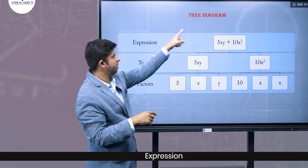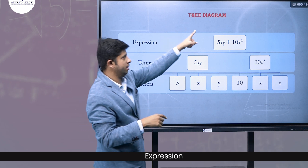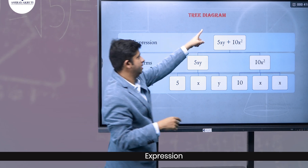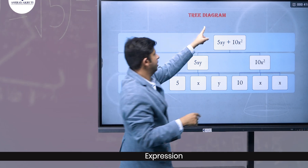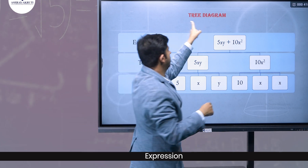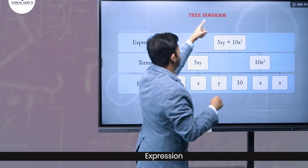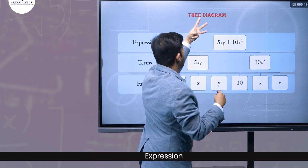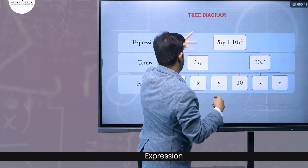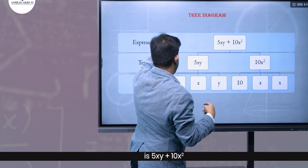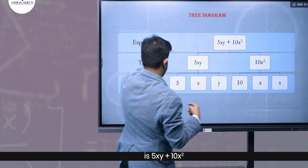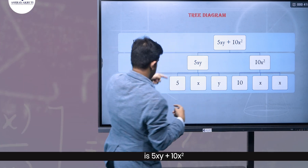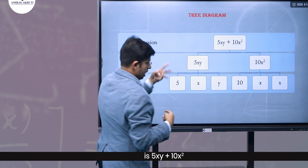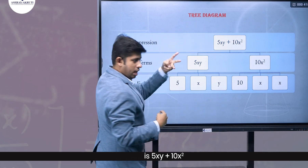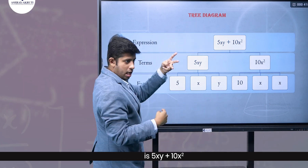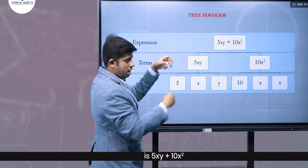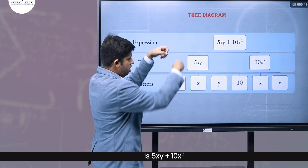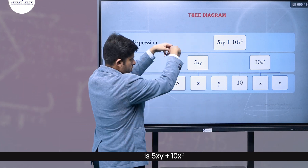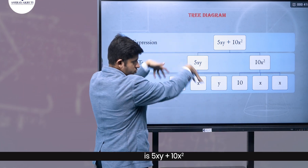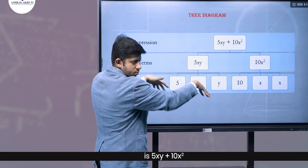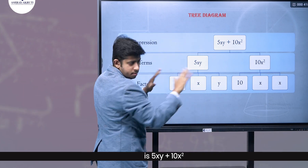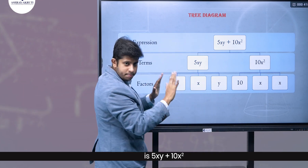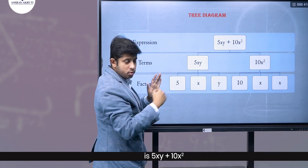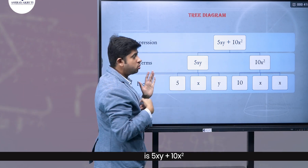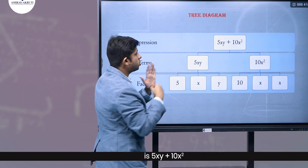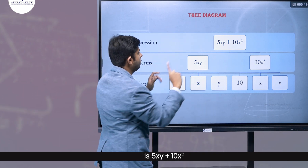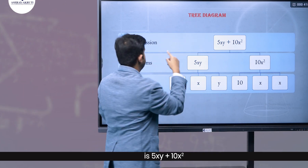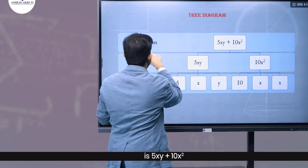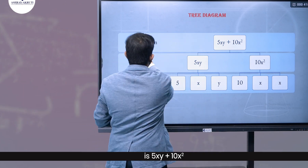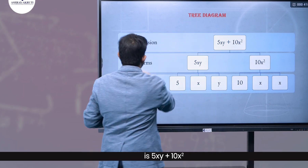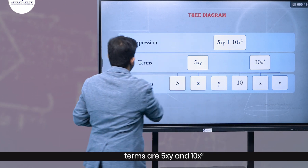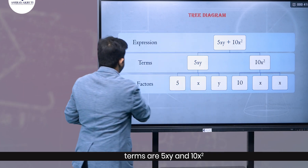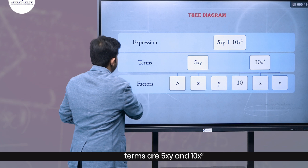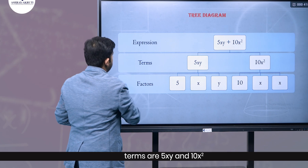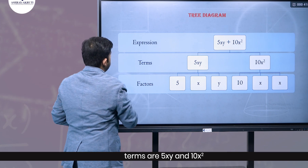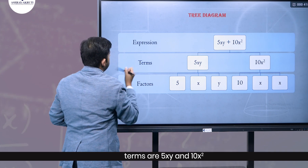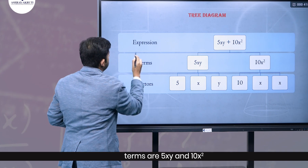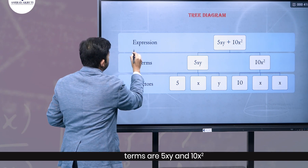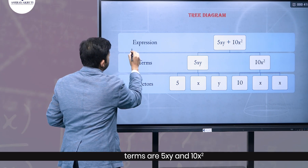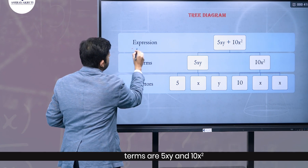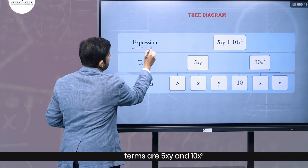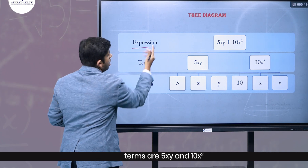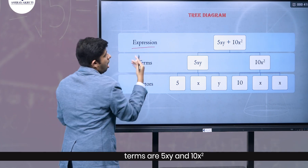Expression is 5xy plus 10x square. Terms are 5xy and 10x